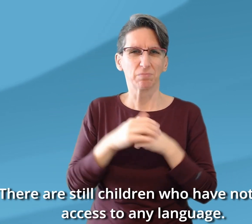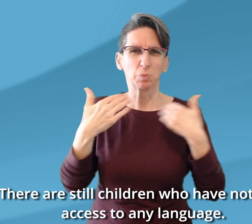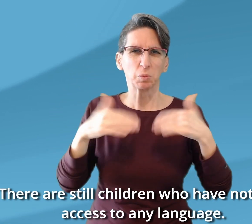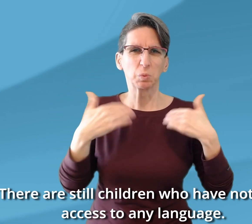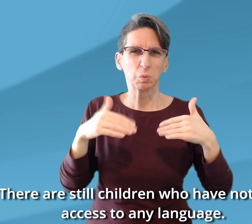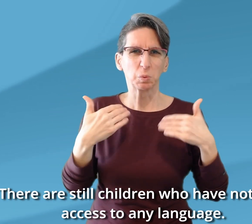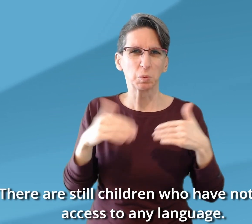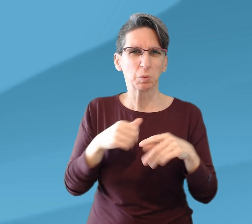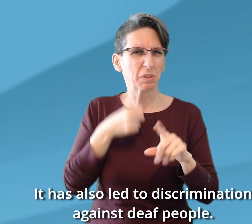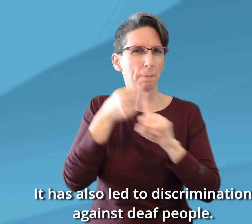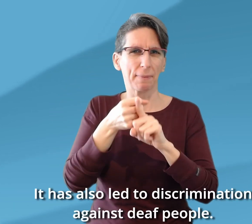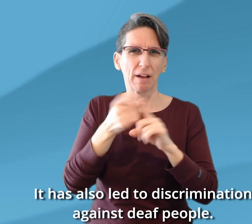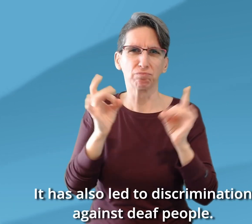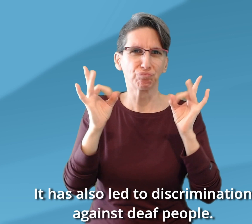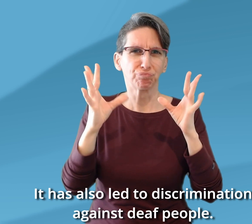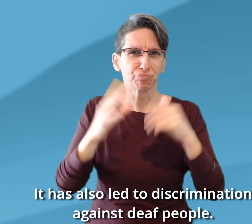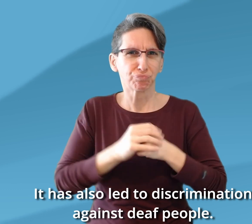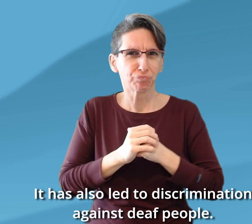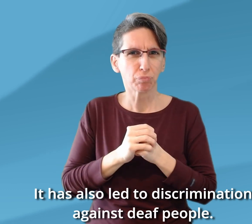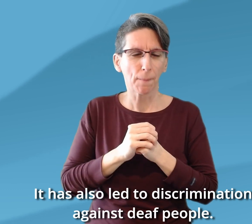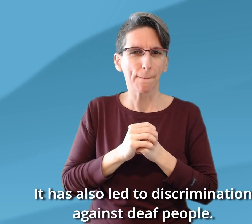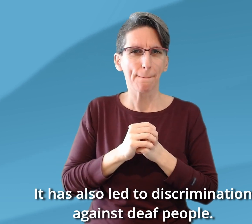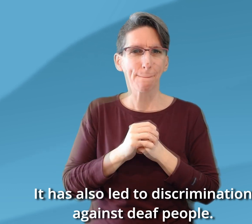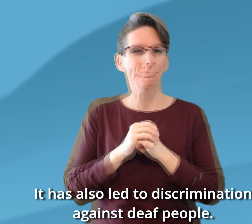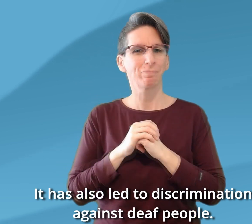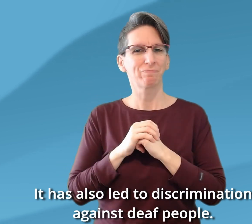There are still children who have not had access to any language.